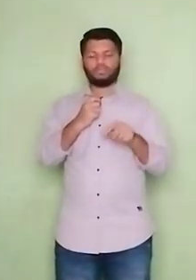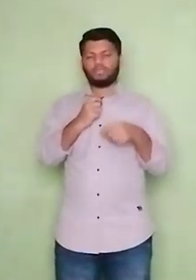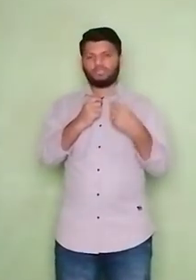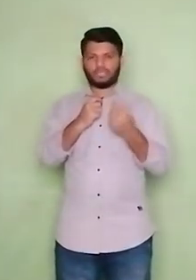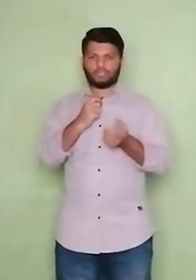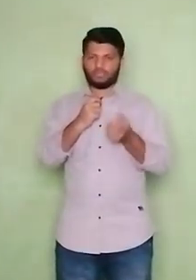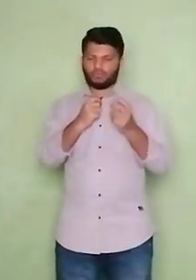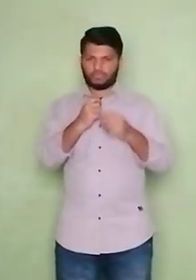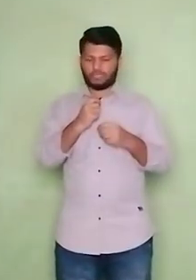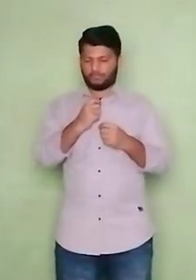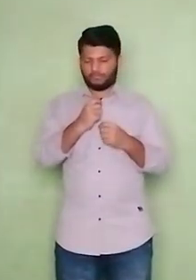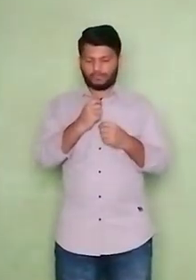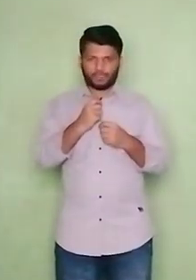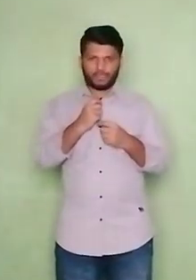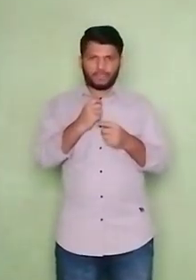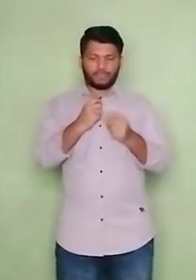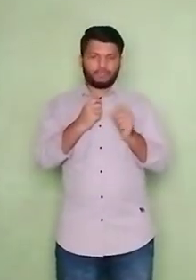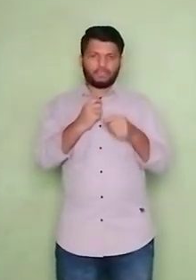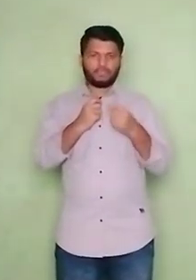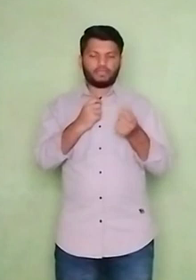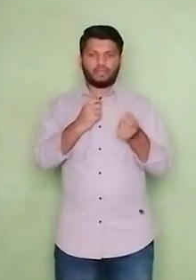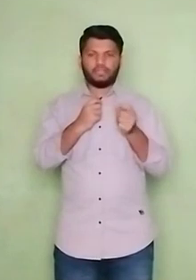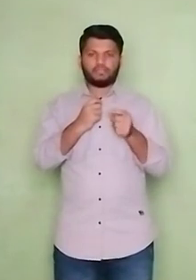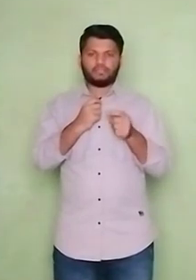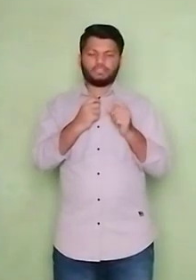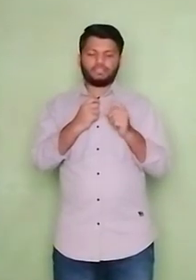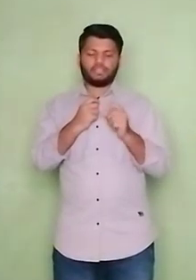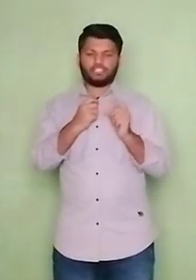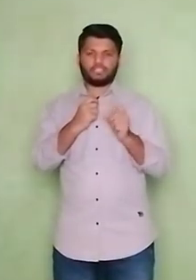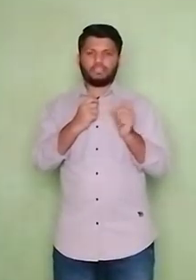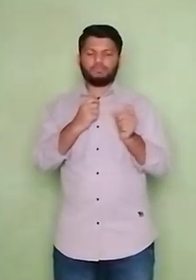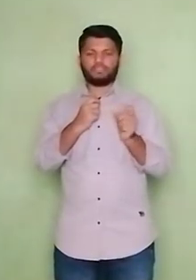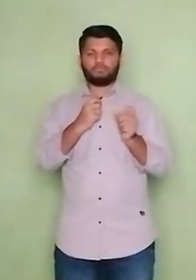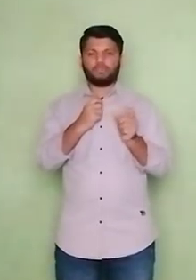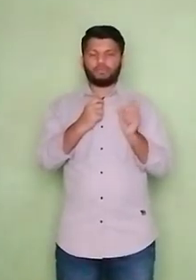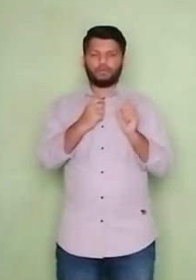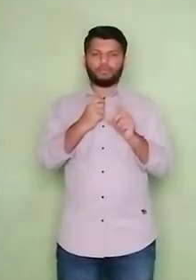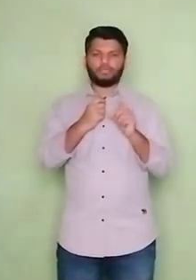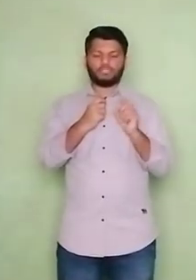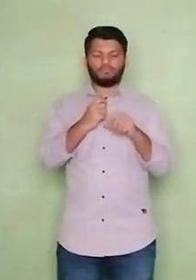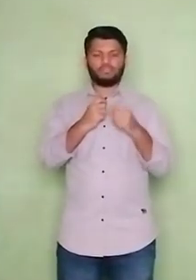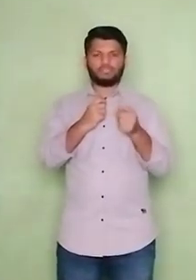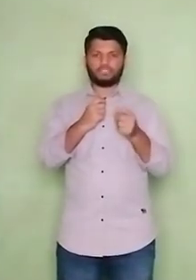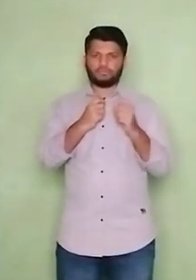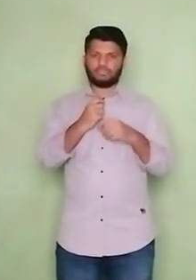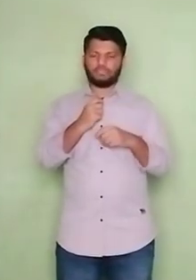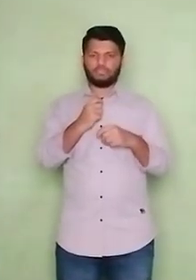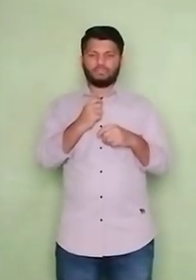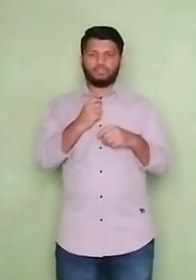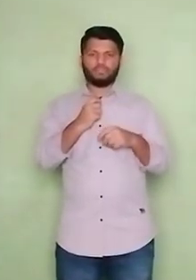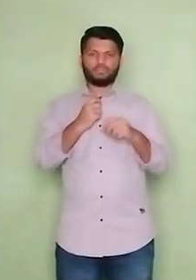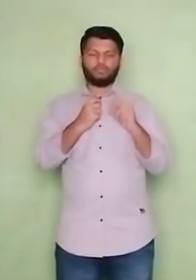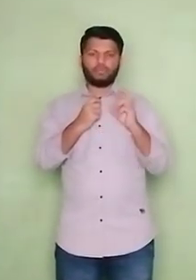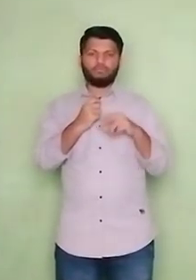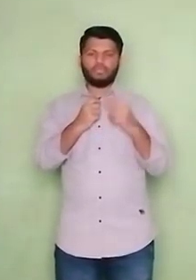is executed. Then the third is nested if statement or switch statement. So when we